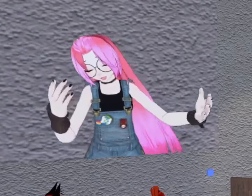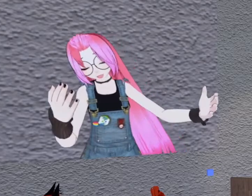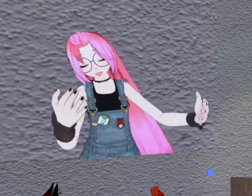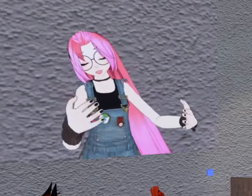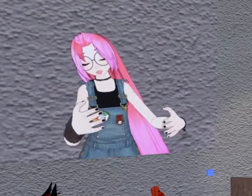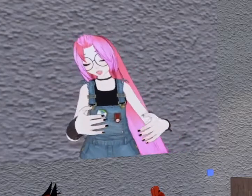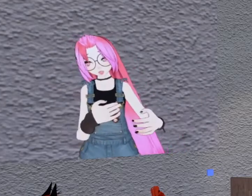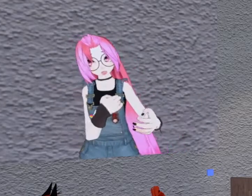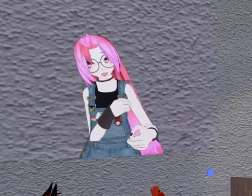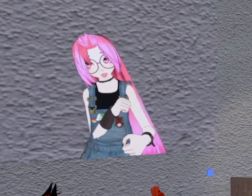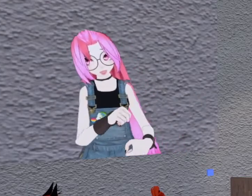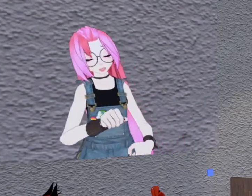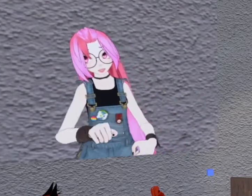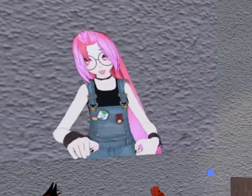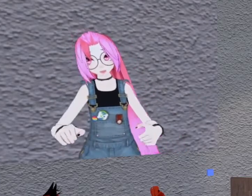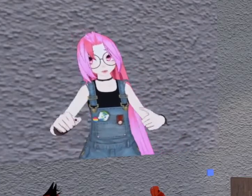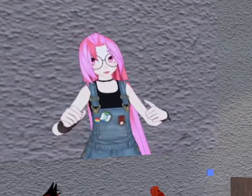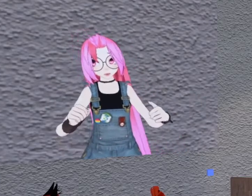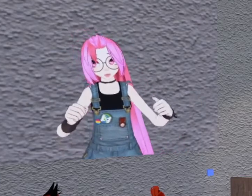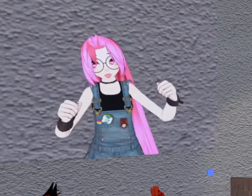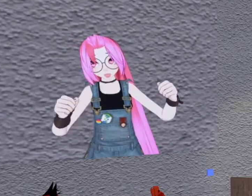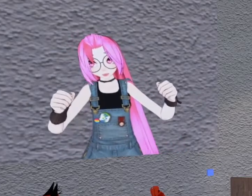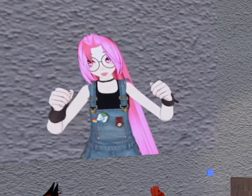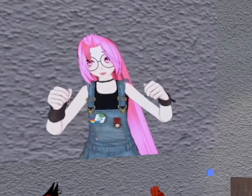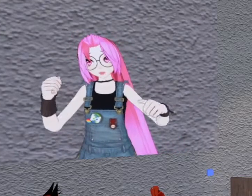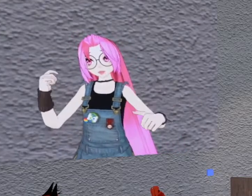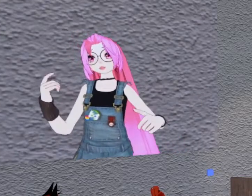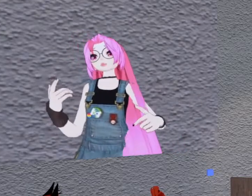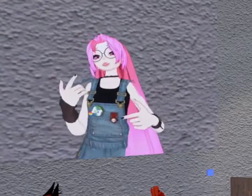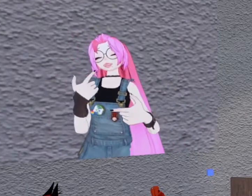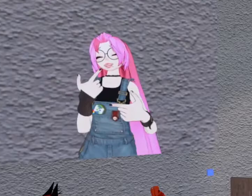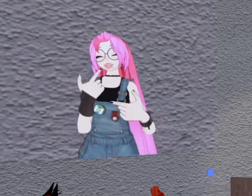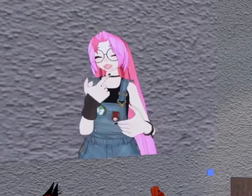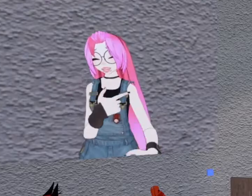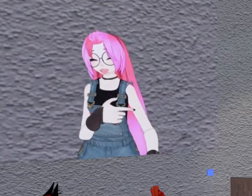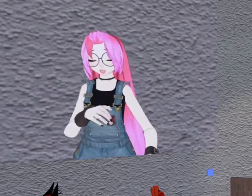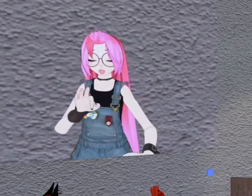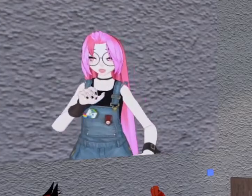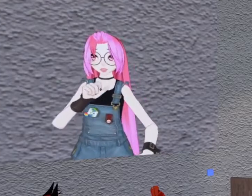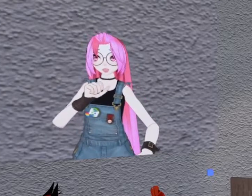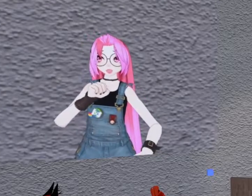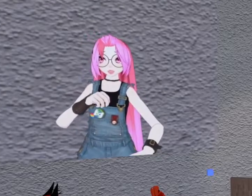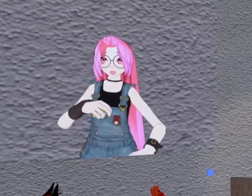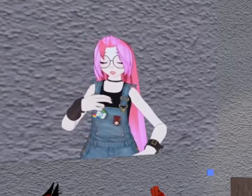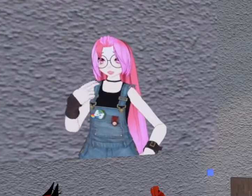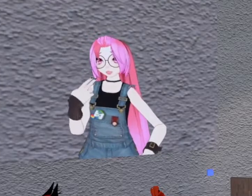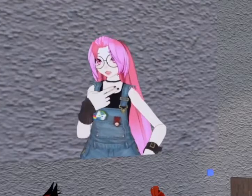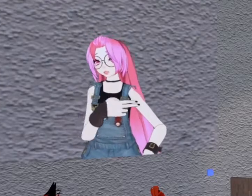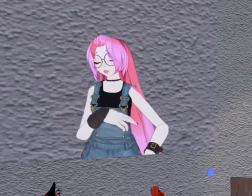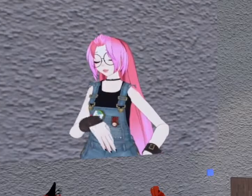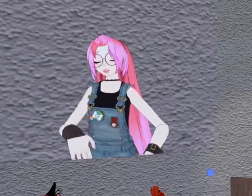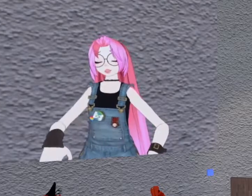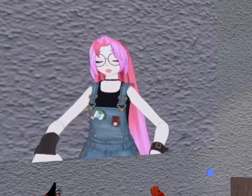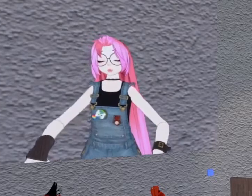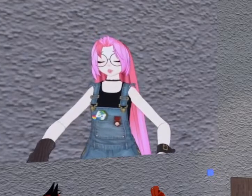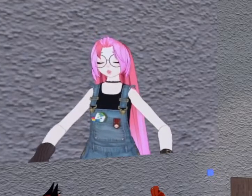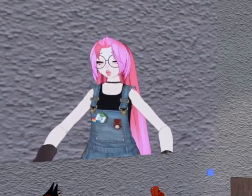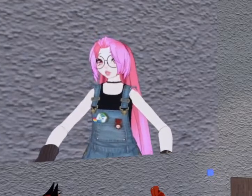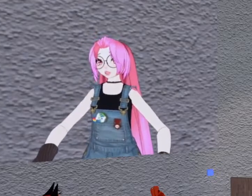you to check it out. I love that college. It's like, I love Gallaudet. I'll go on and on and on if you don't shut me up. Yeah,